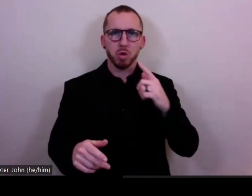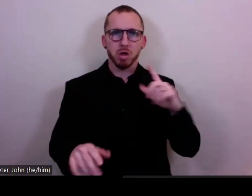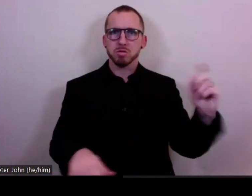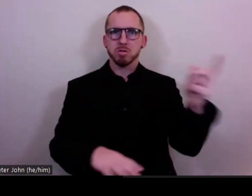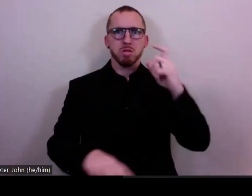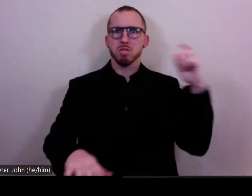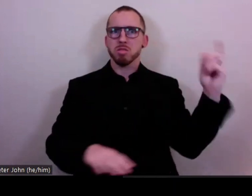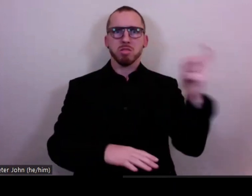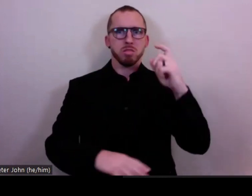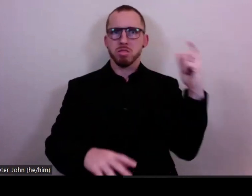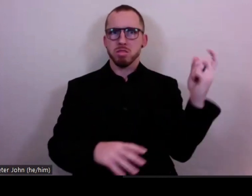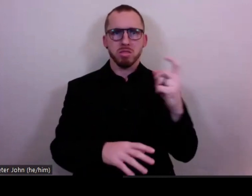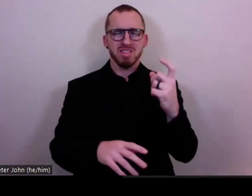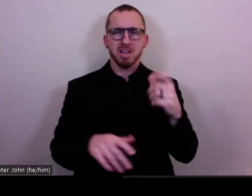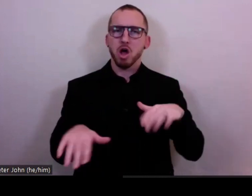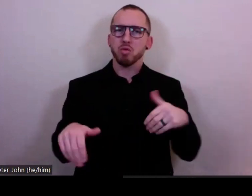moment.